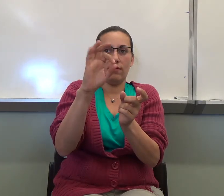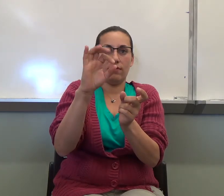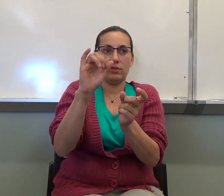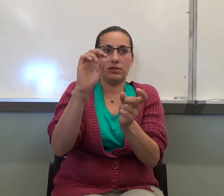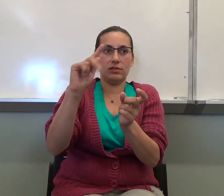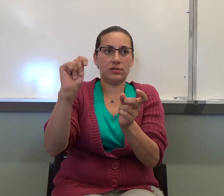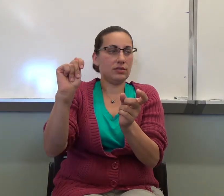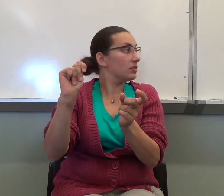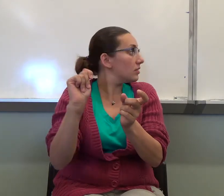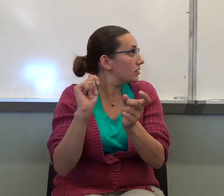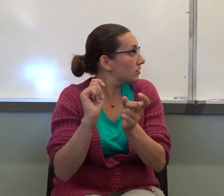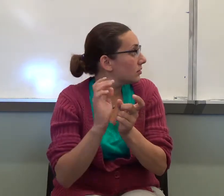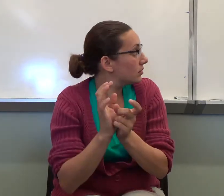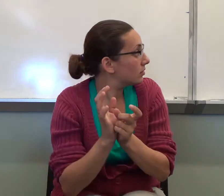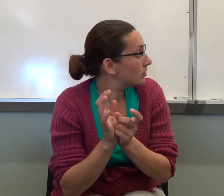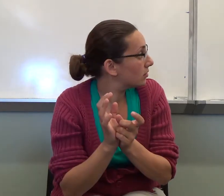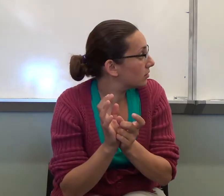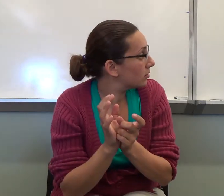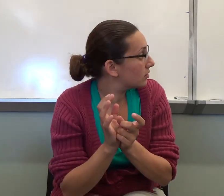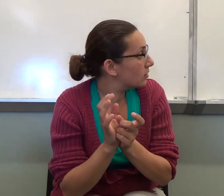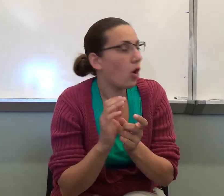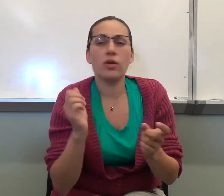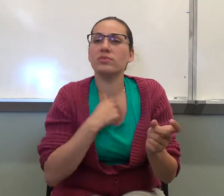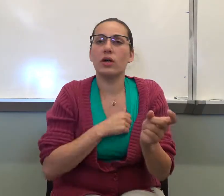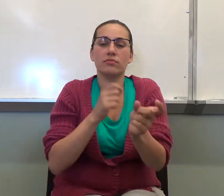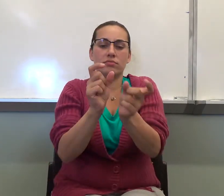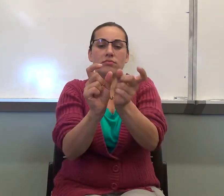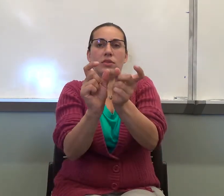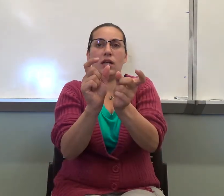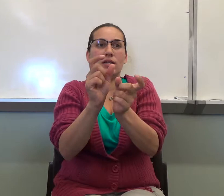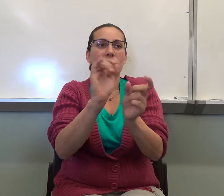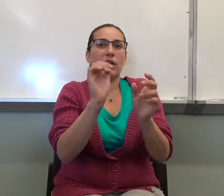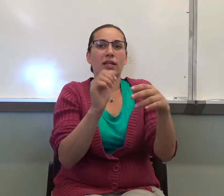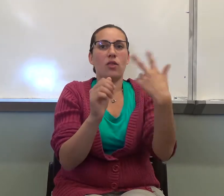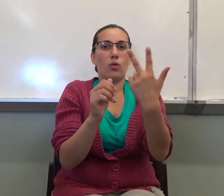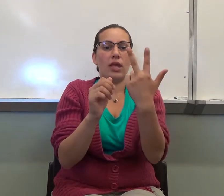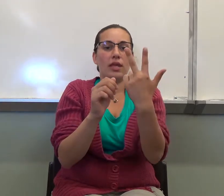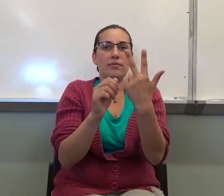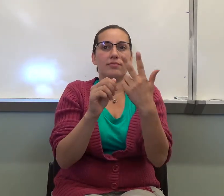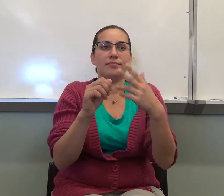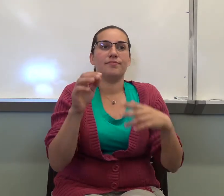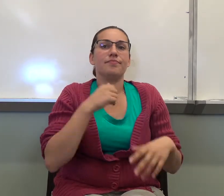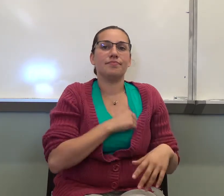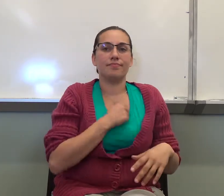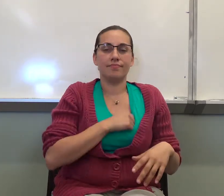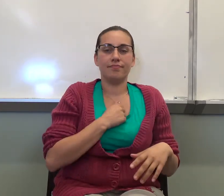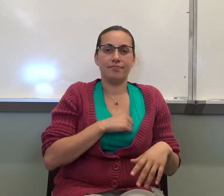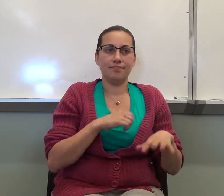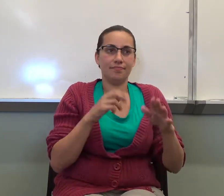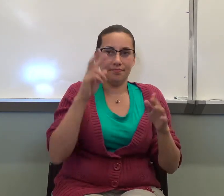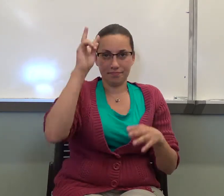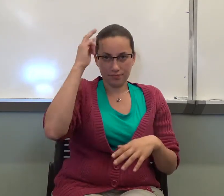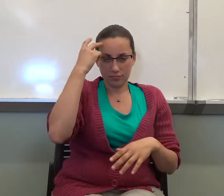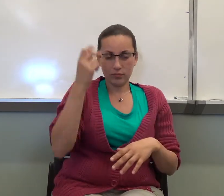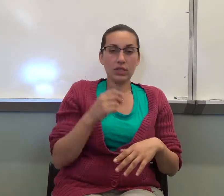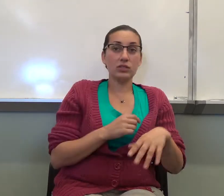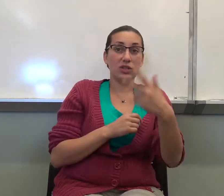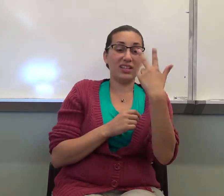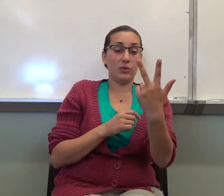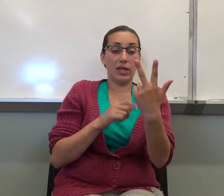That's the anatomy of a polynomial. It looks like that. In particular, polynomials do not have unknowns down in the